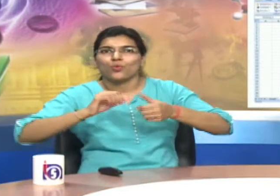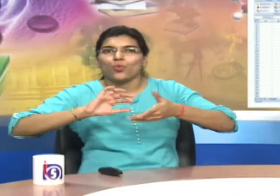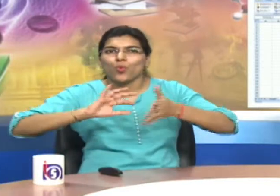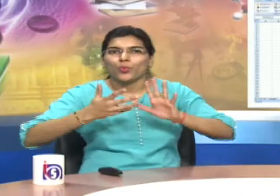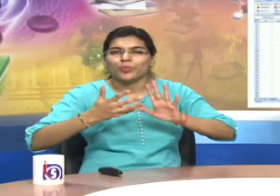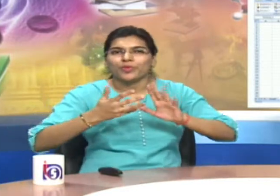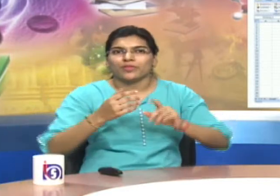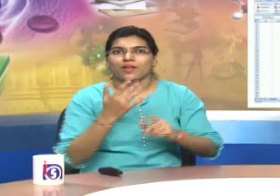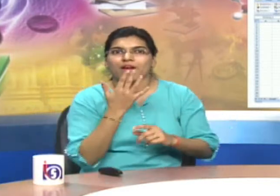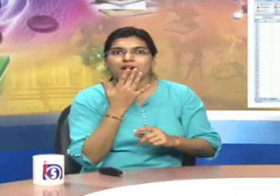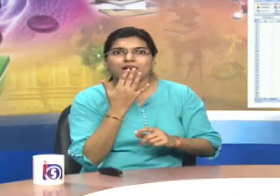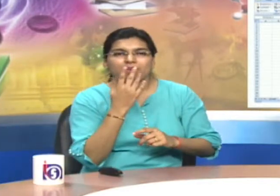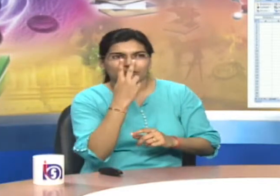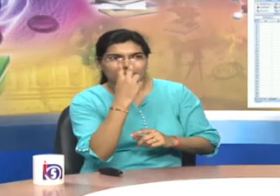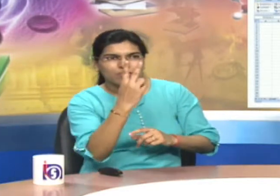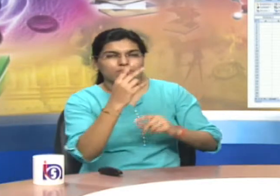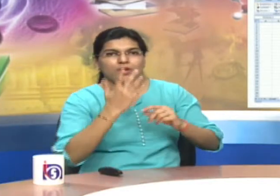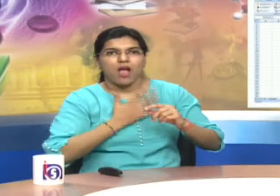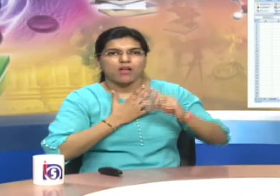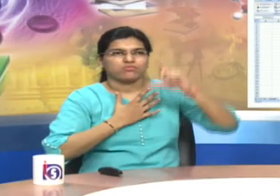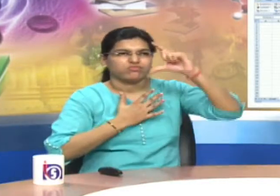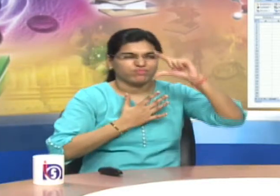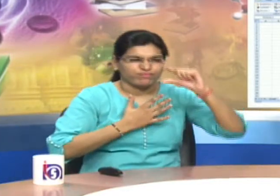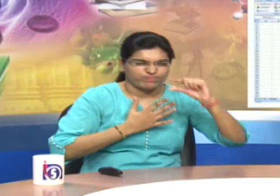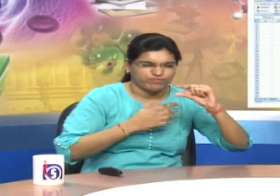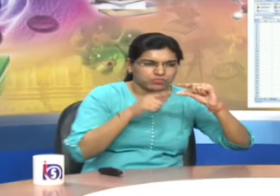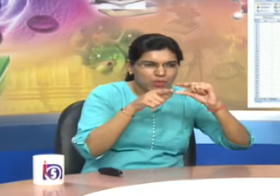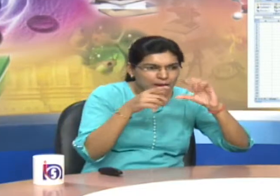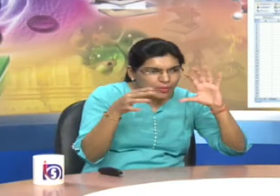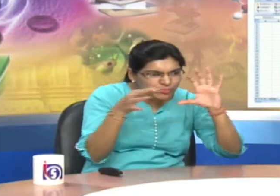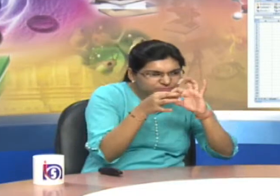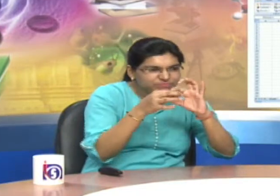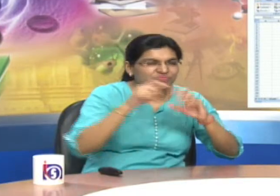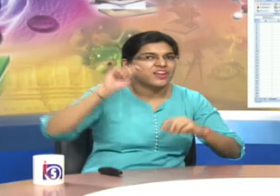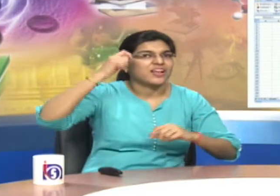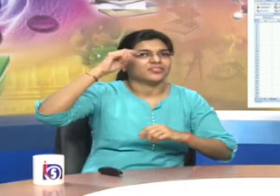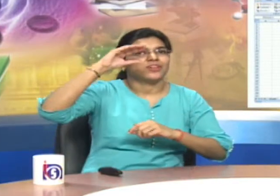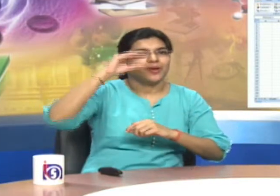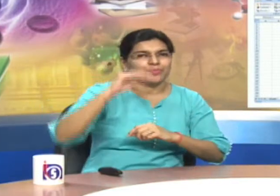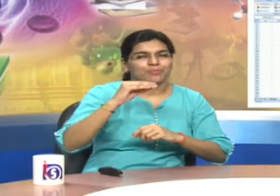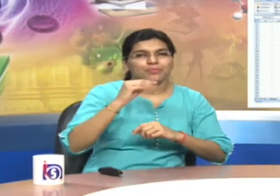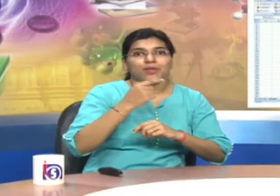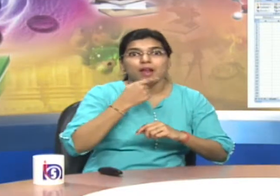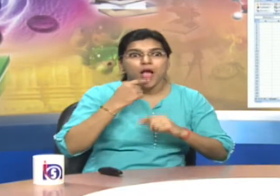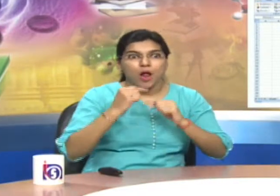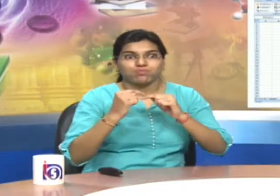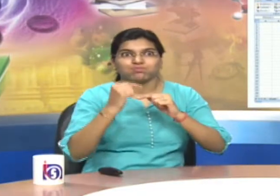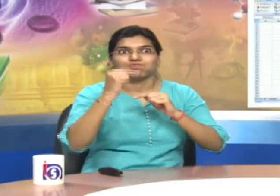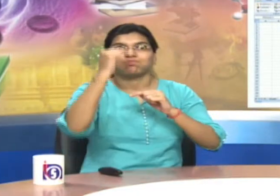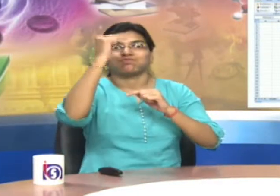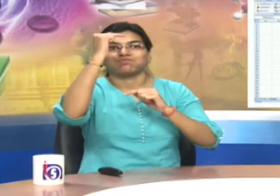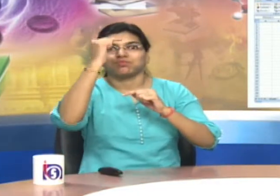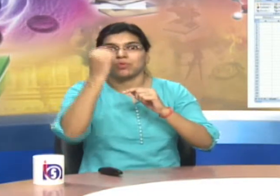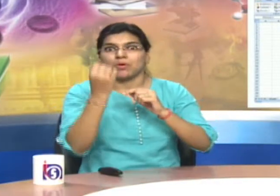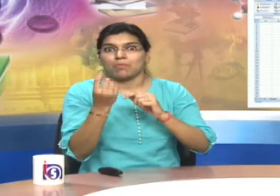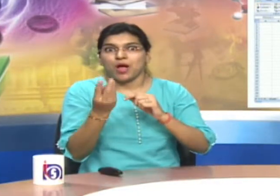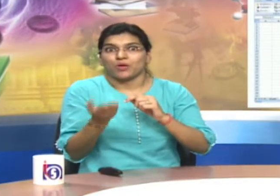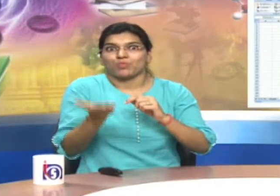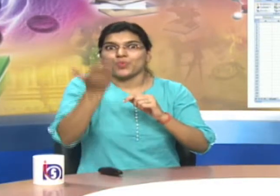and automatic you can see the result in the color format and find that this subject has